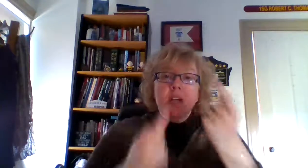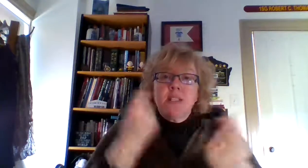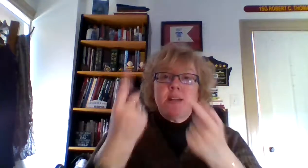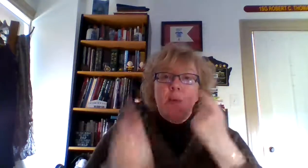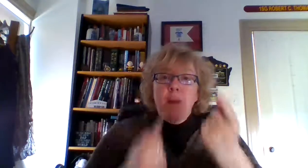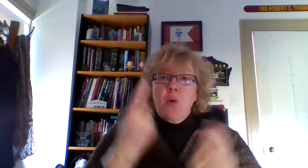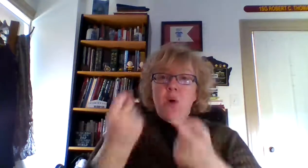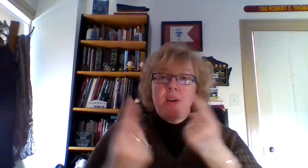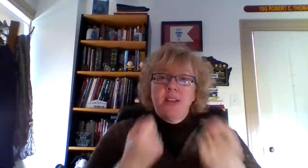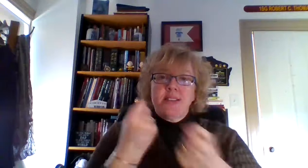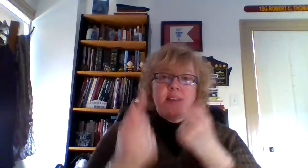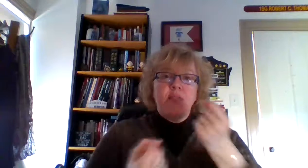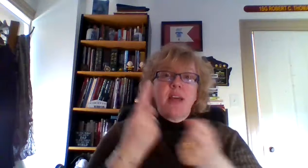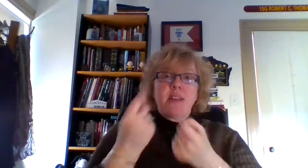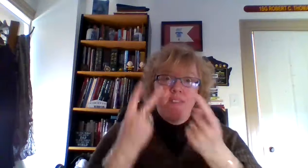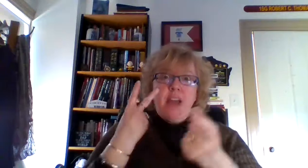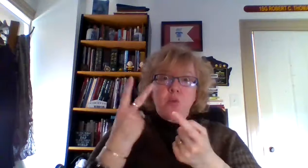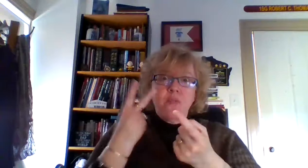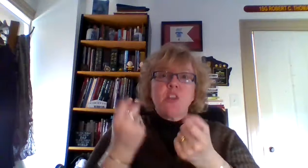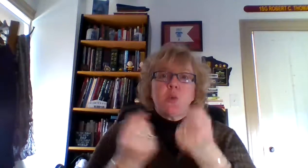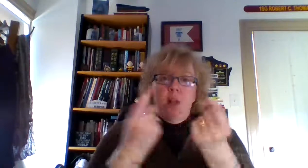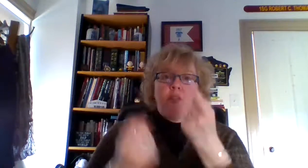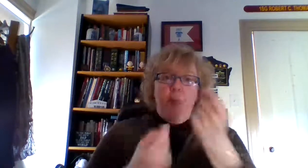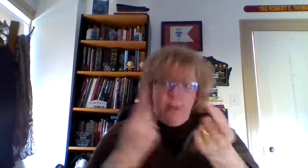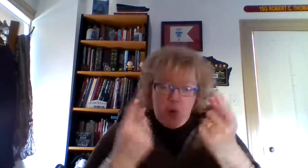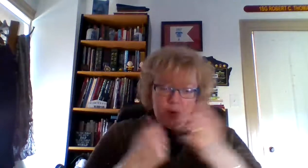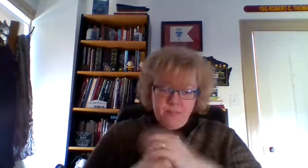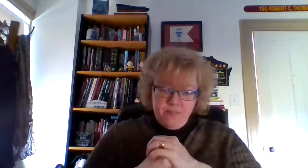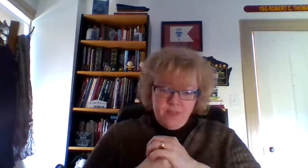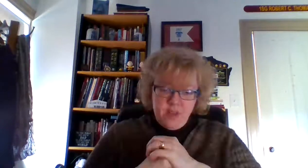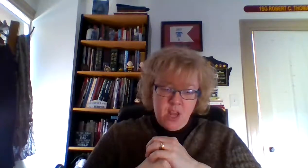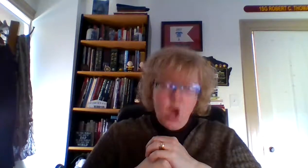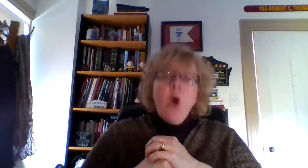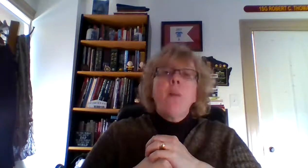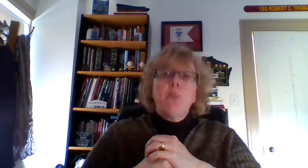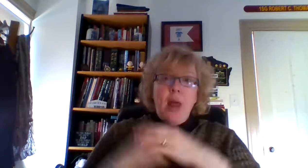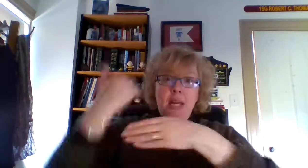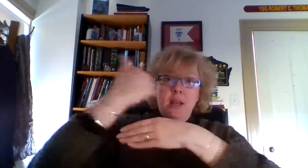Popcorn. It's the actual visual of popcorn. Bread.